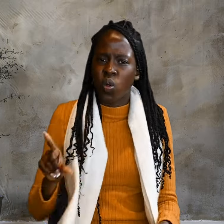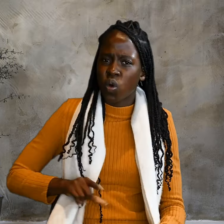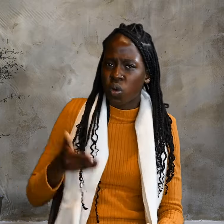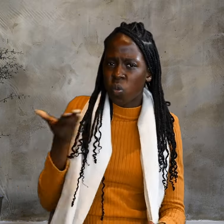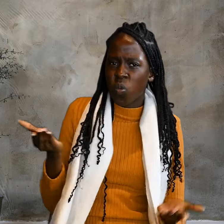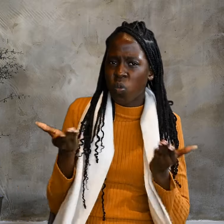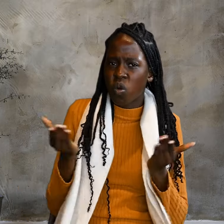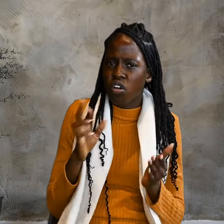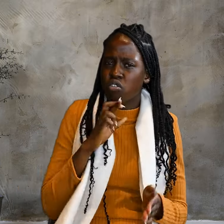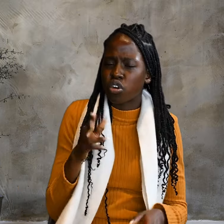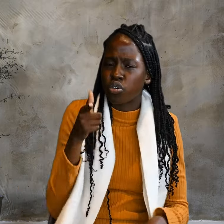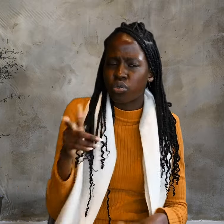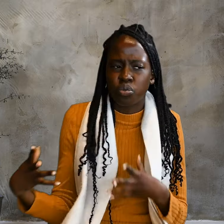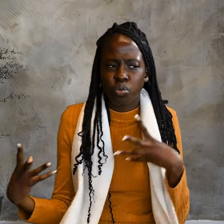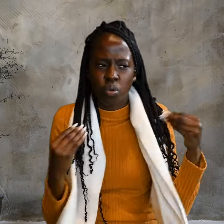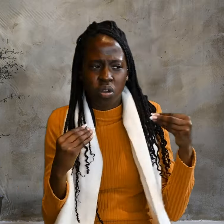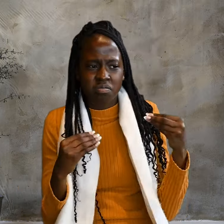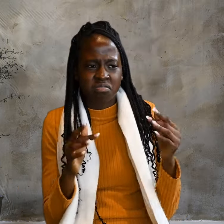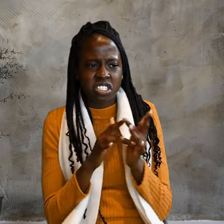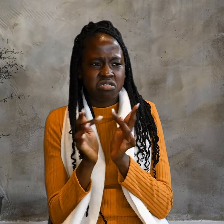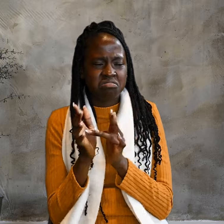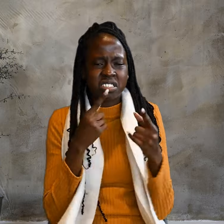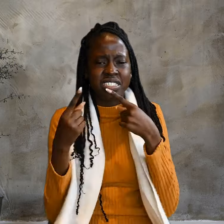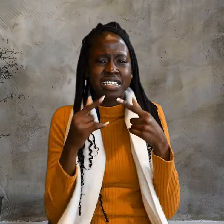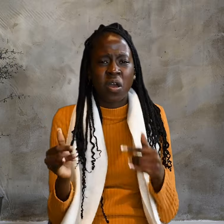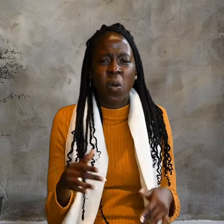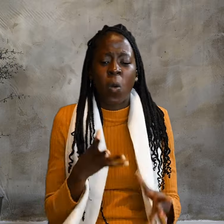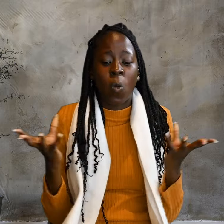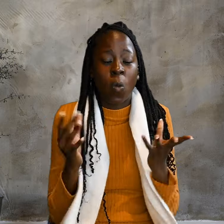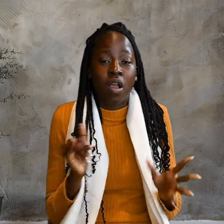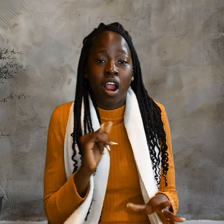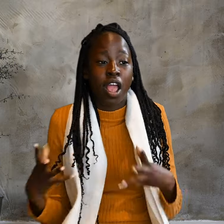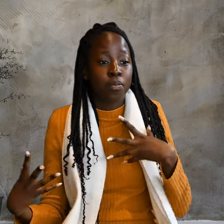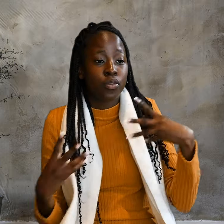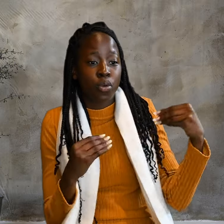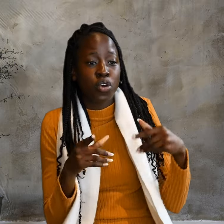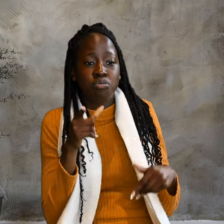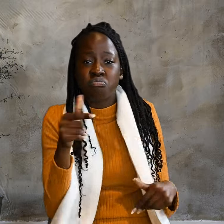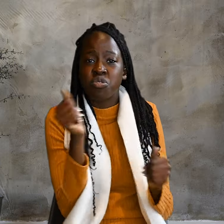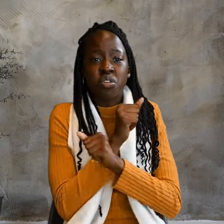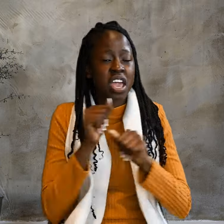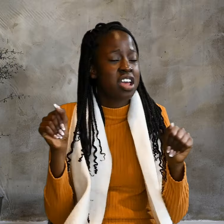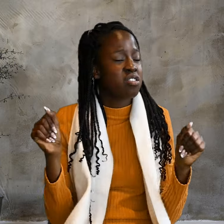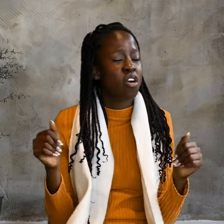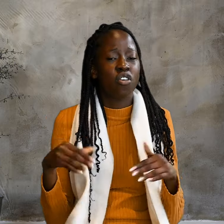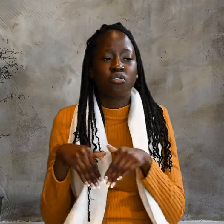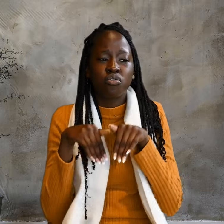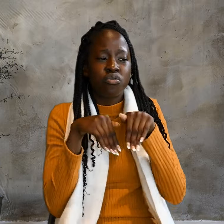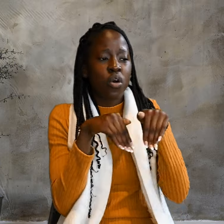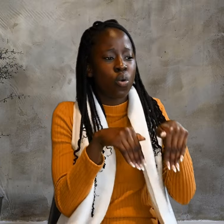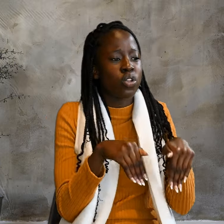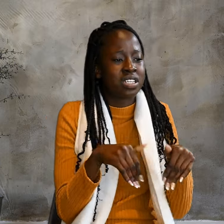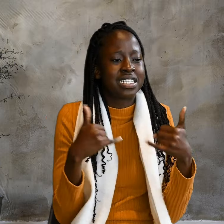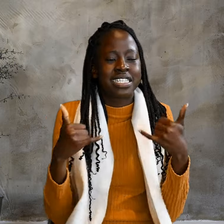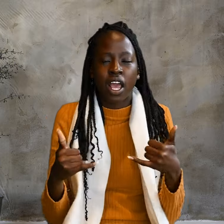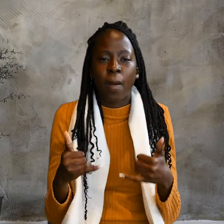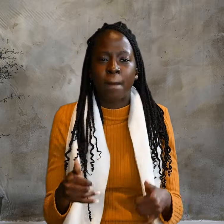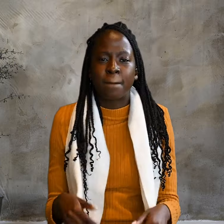going?" Jesus replied, "Where I am going, you cannot follow now, but